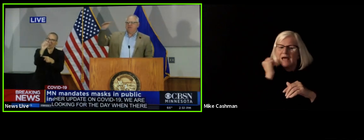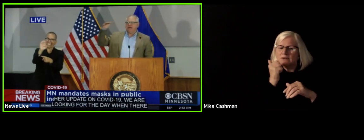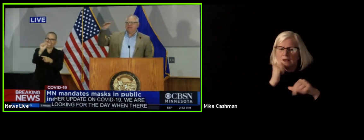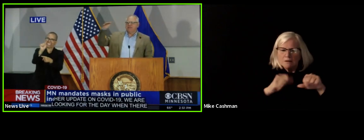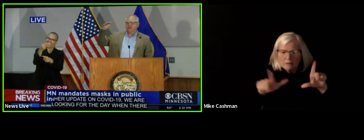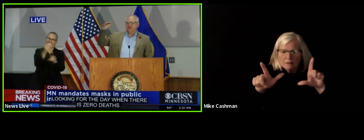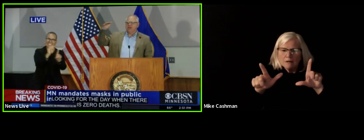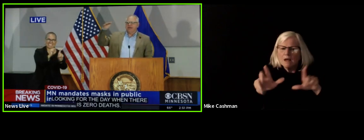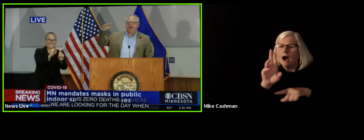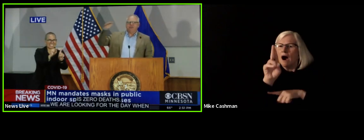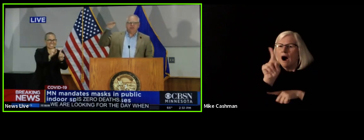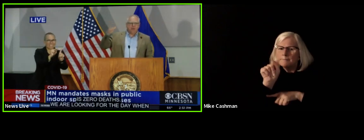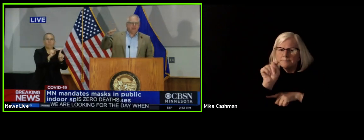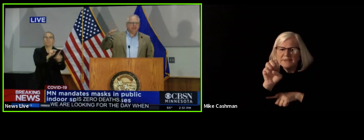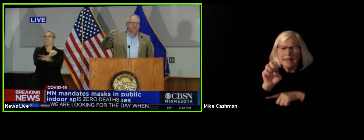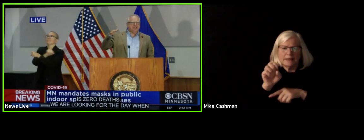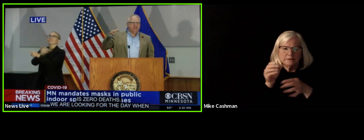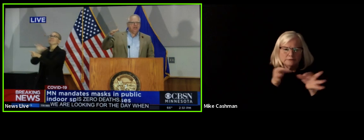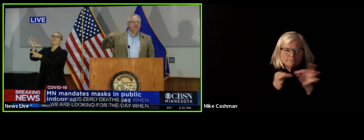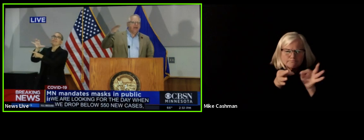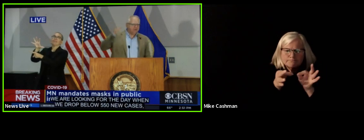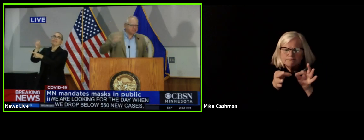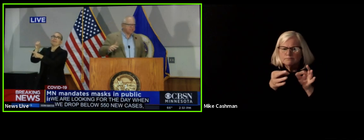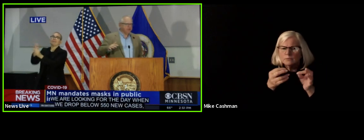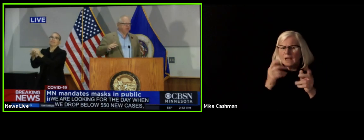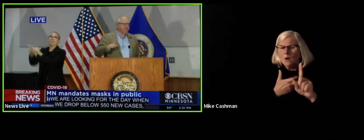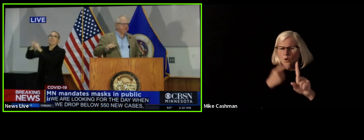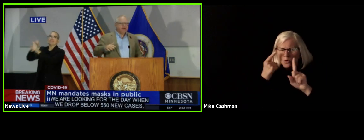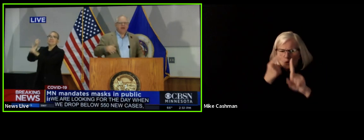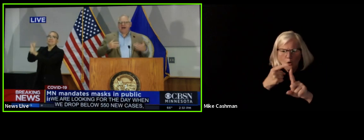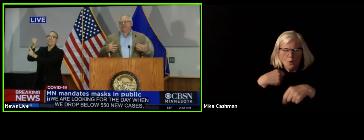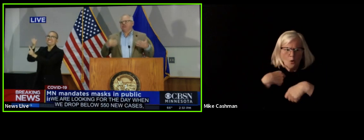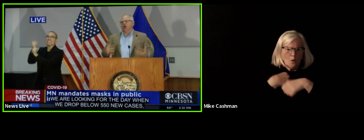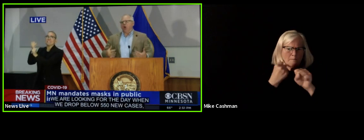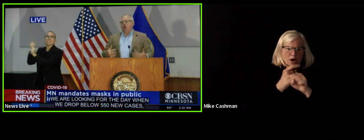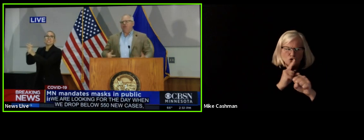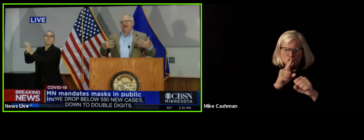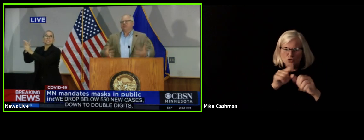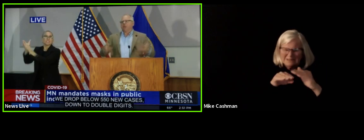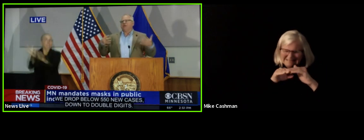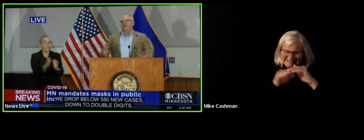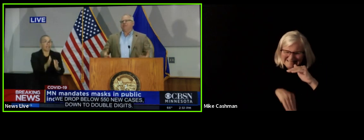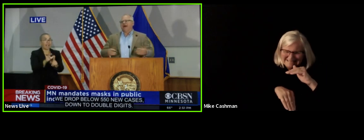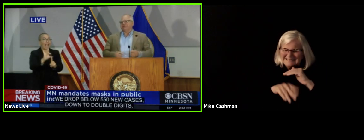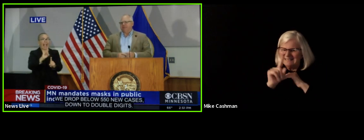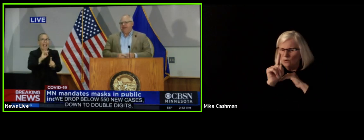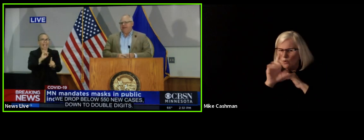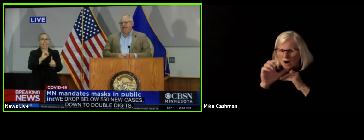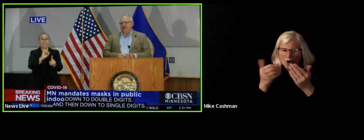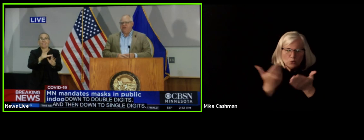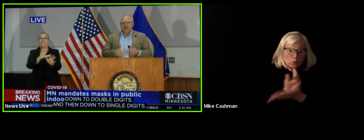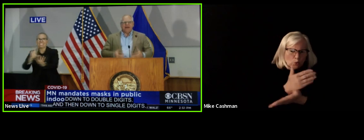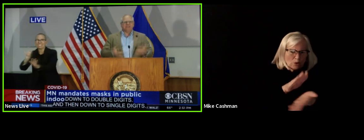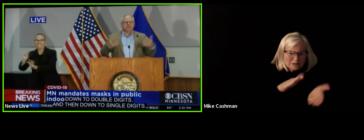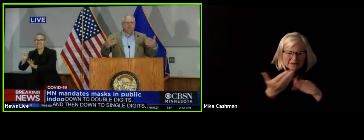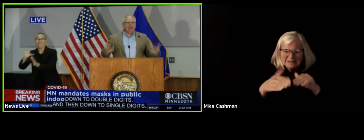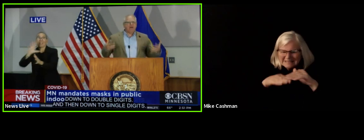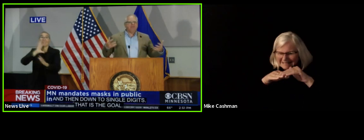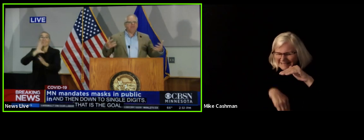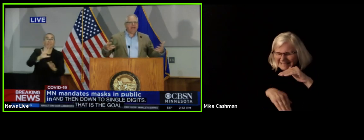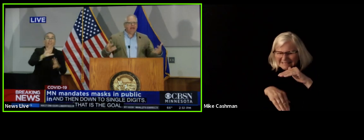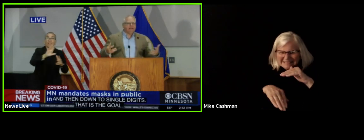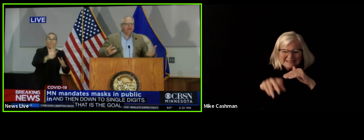new cases down to double digits and then down to single digits. That's the goal. That's what the mask mandate does. That's the